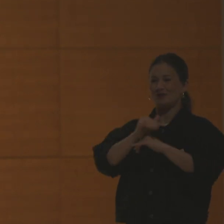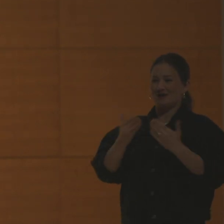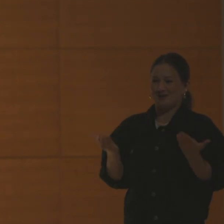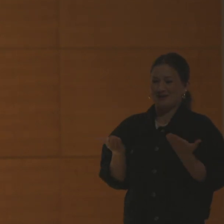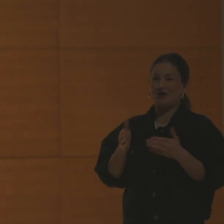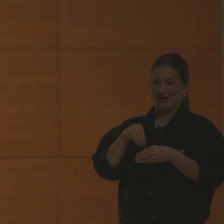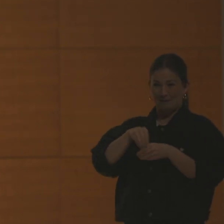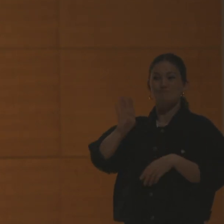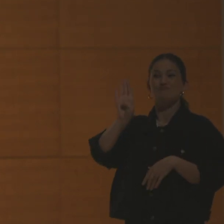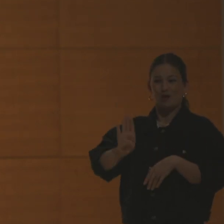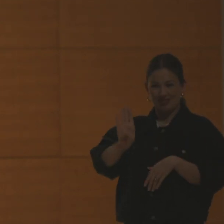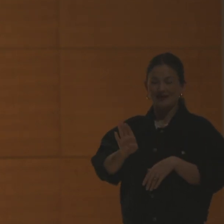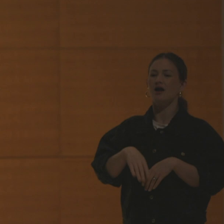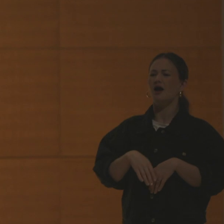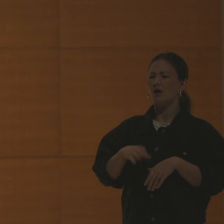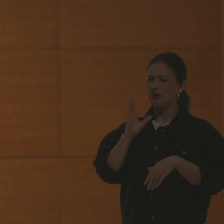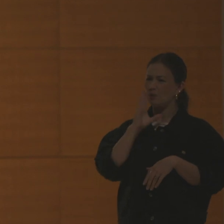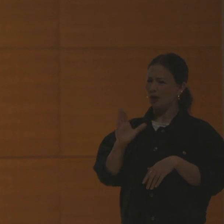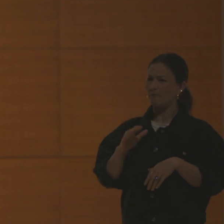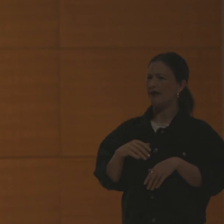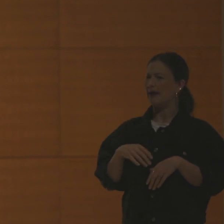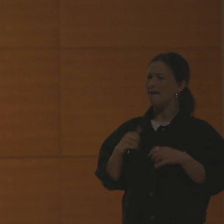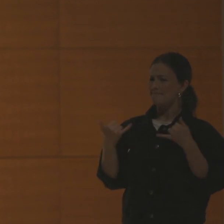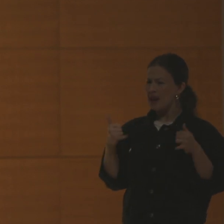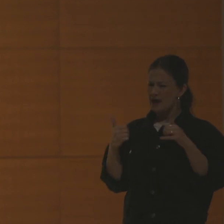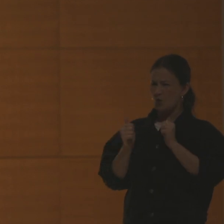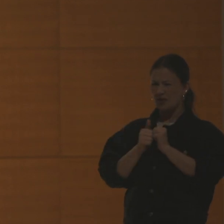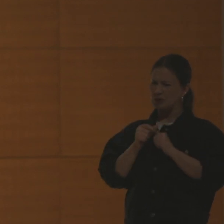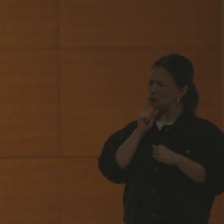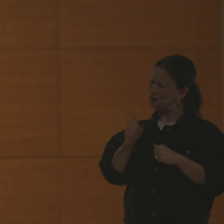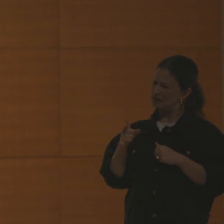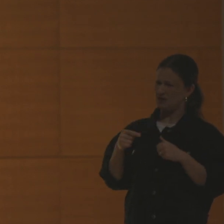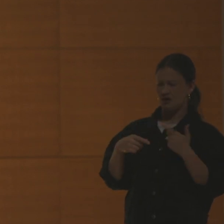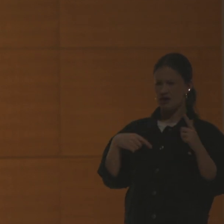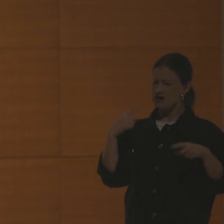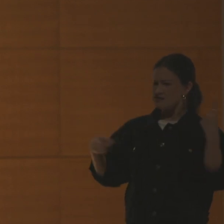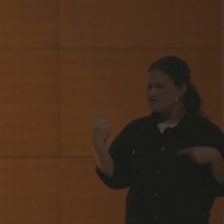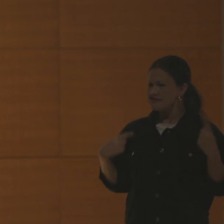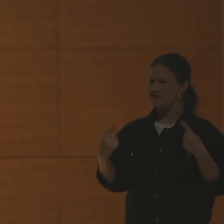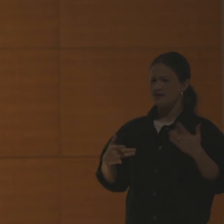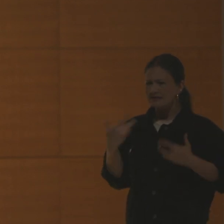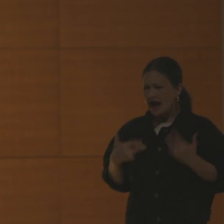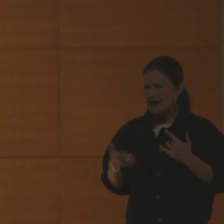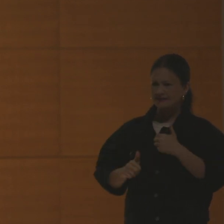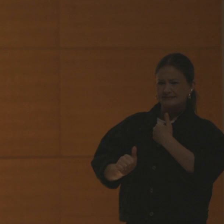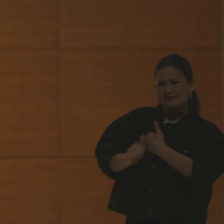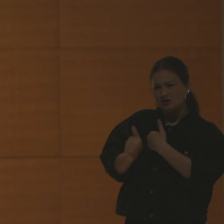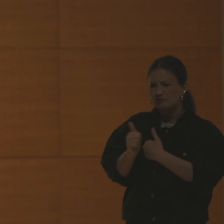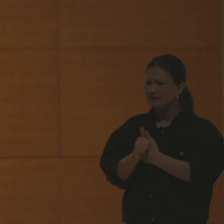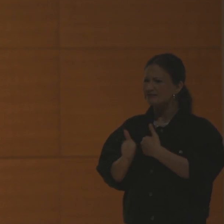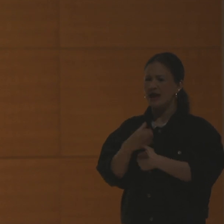and we will be playing with some of the most dangerous, radical, frightening, exciting, dangerous,